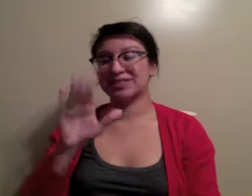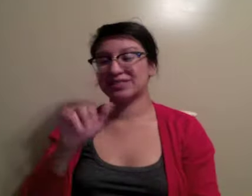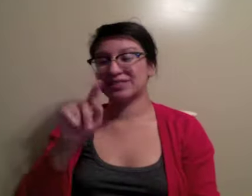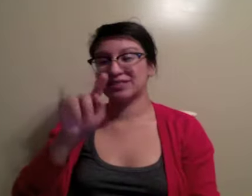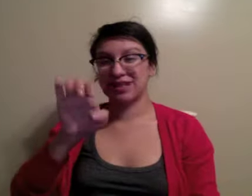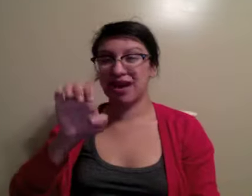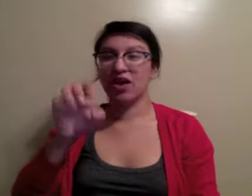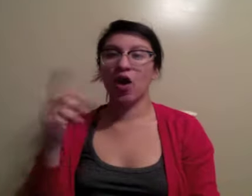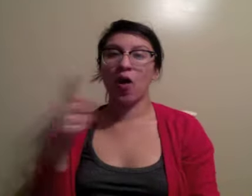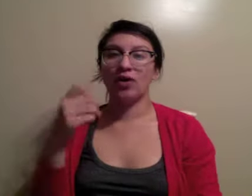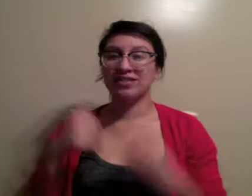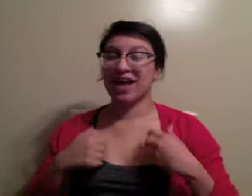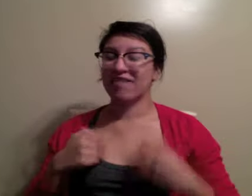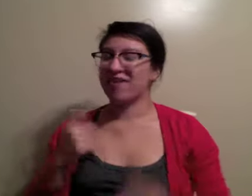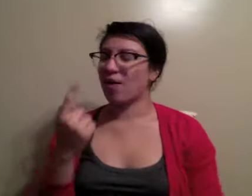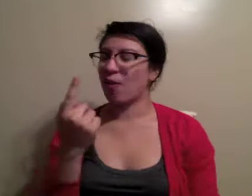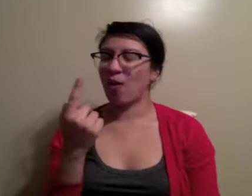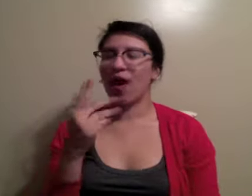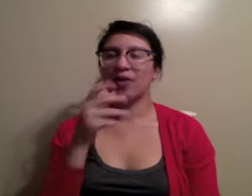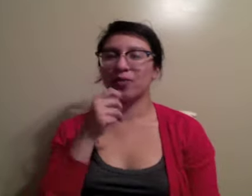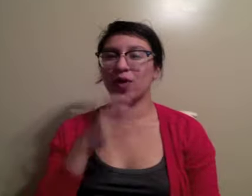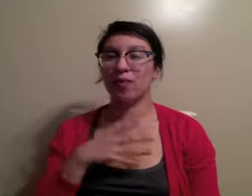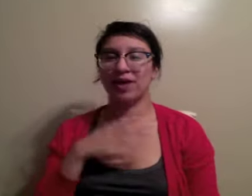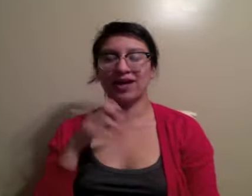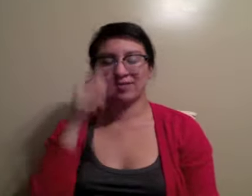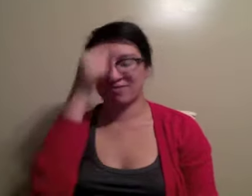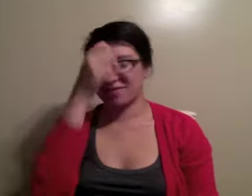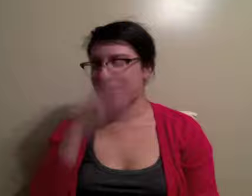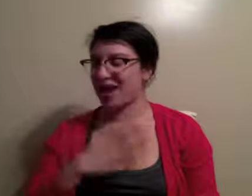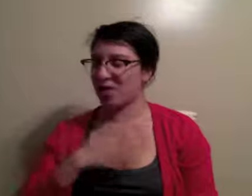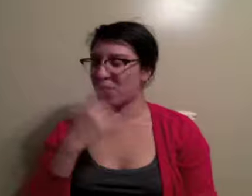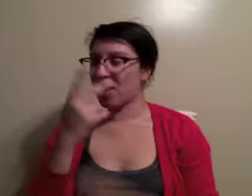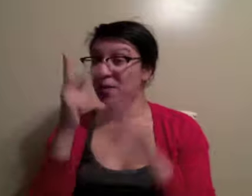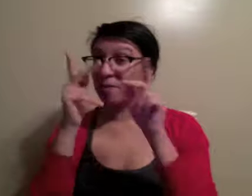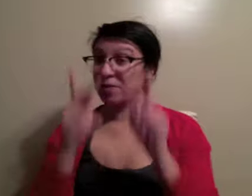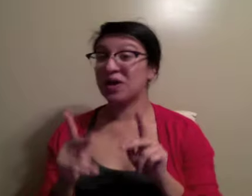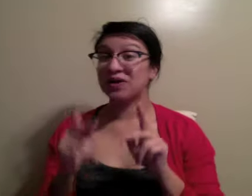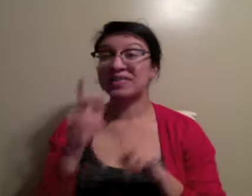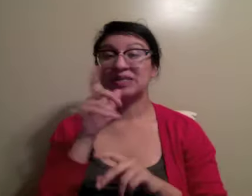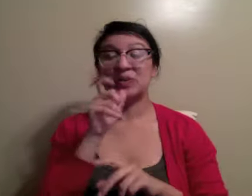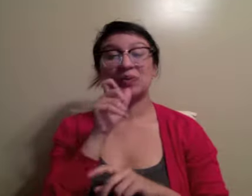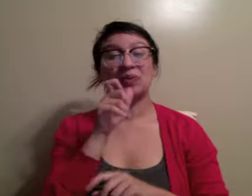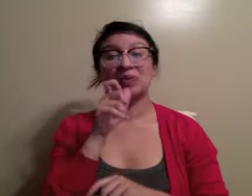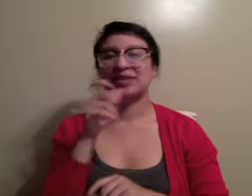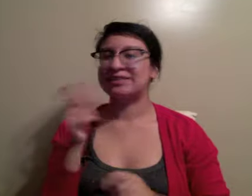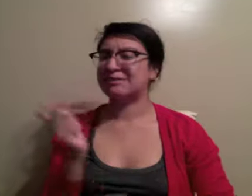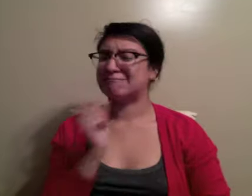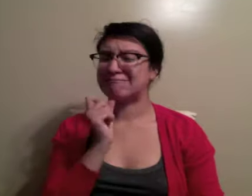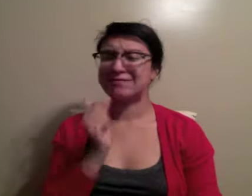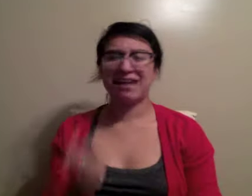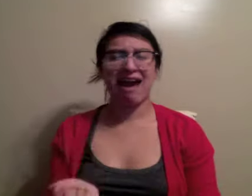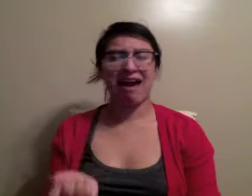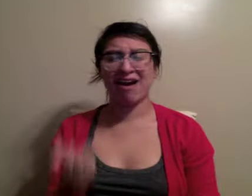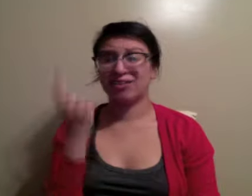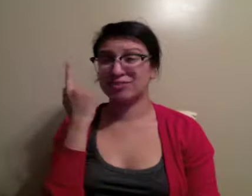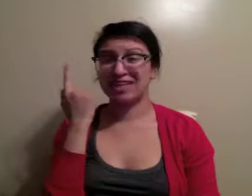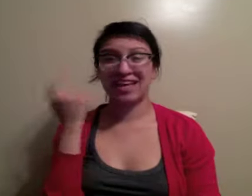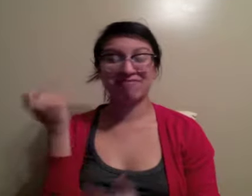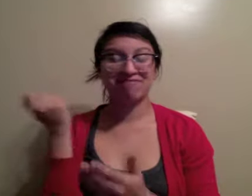South behave. And that's exactly what Mondale told you. That's right. The housing bill was considered the first Northern civil rights bill. It